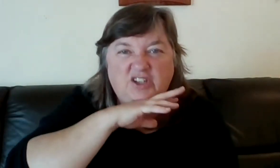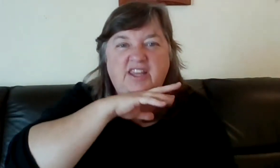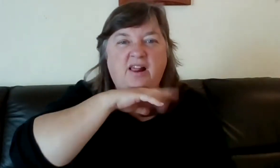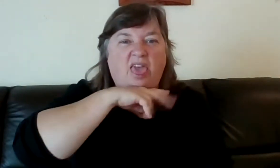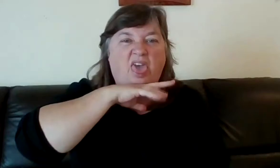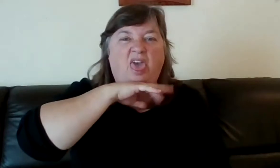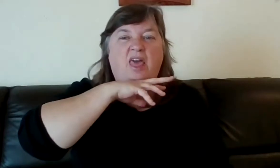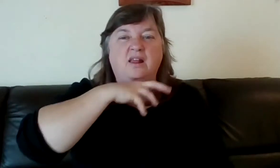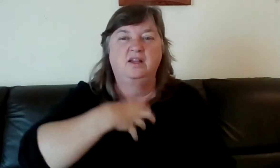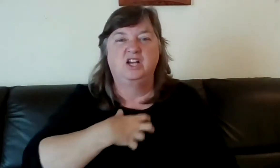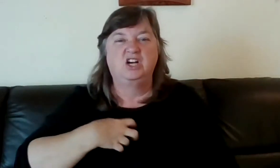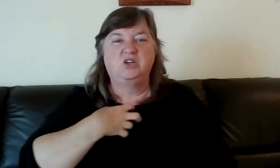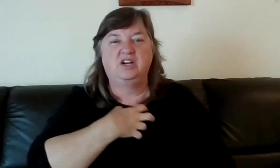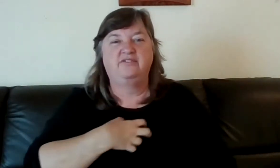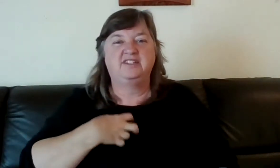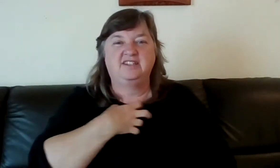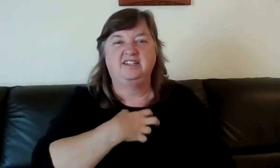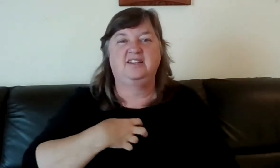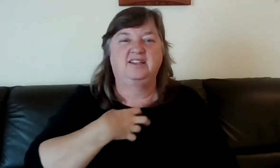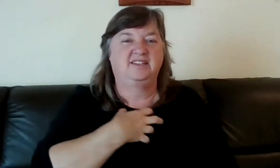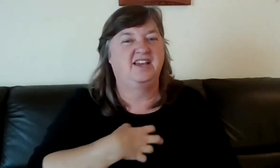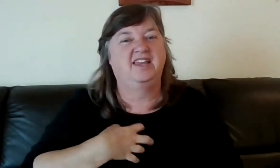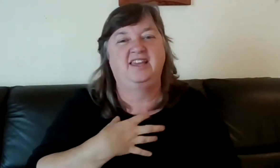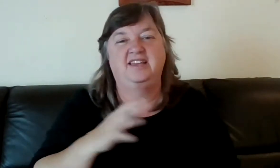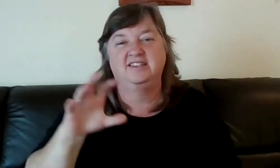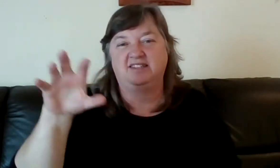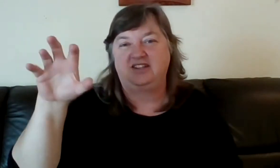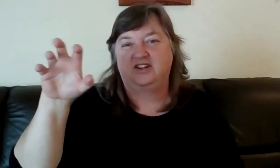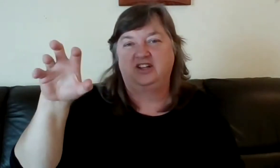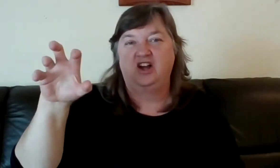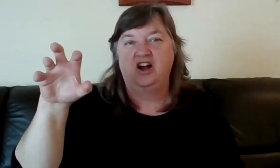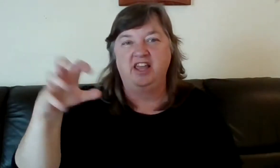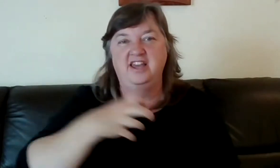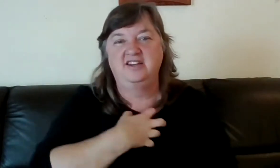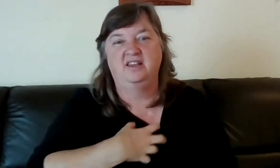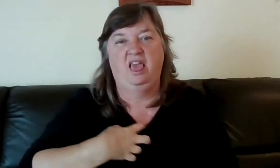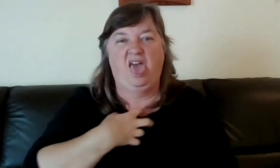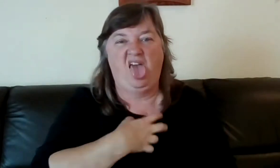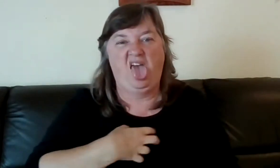dirty. Or if it yucky is your claw hand.